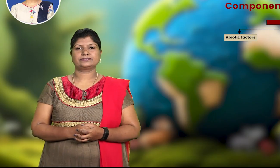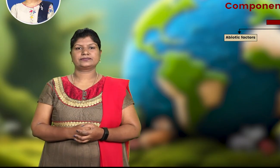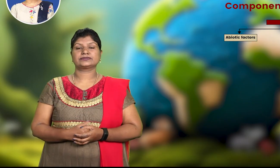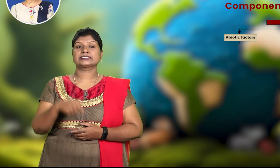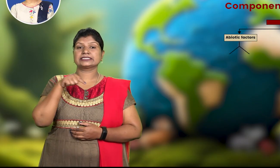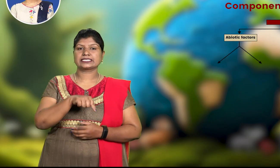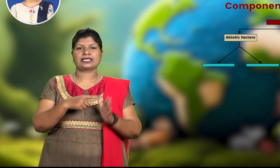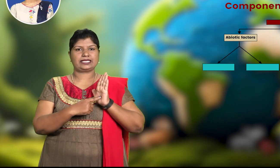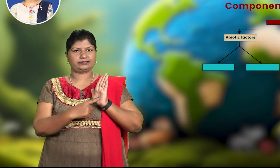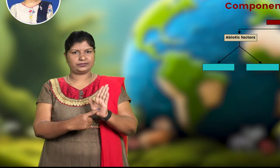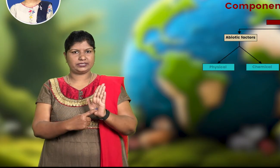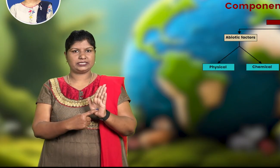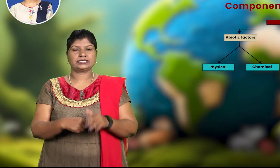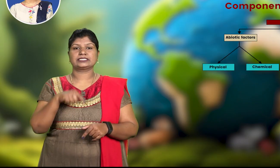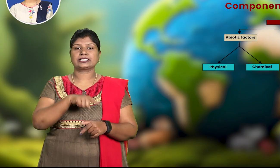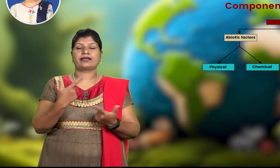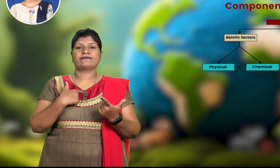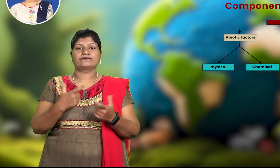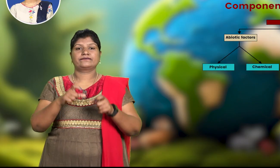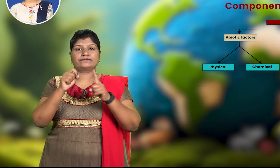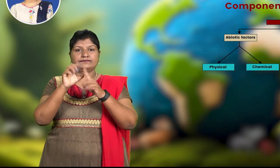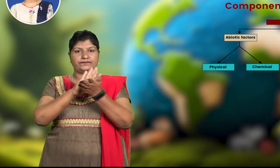They represent the physical,